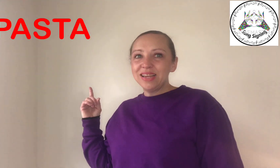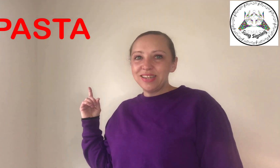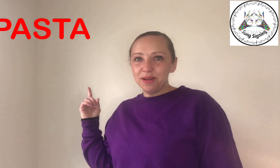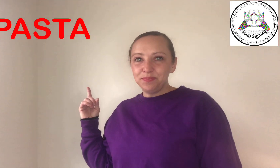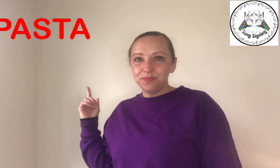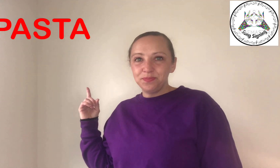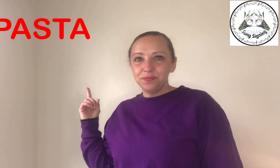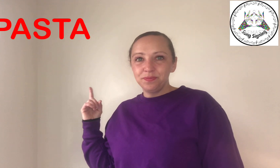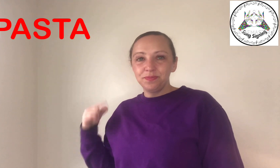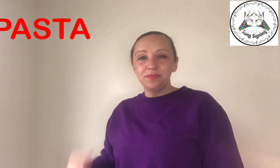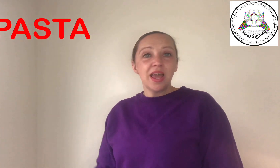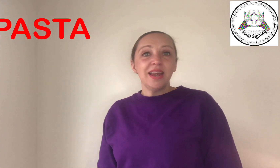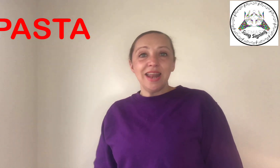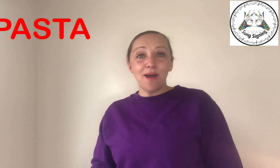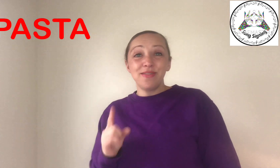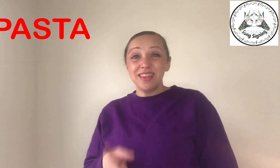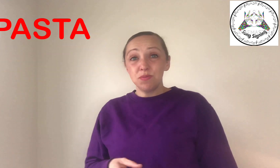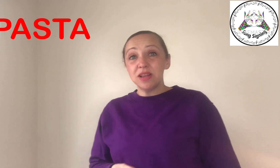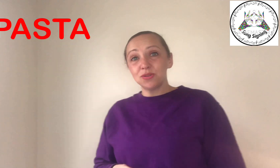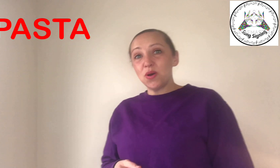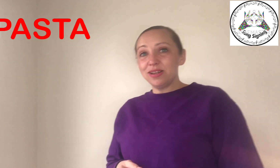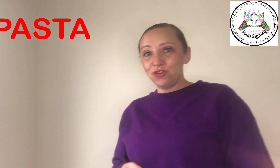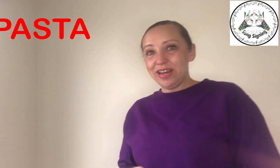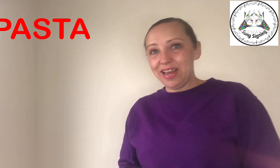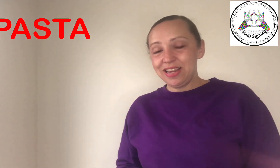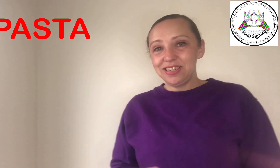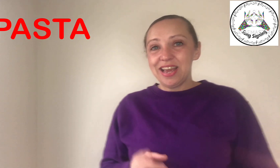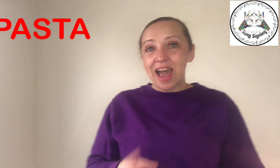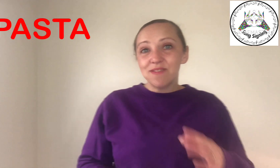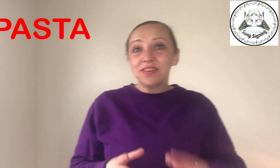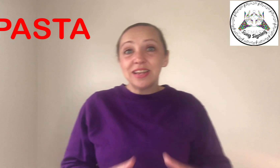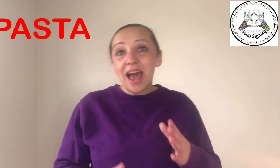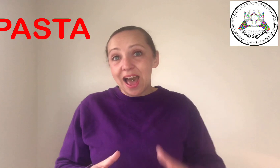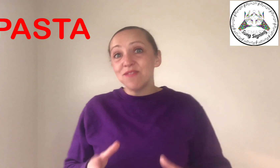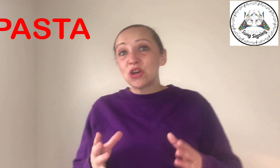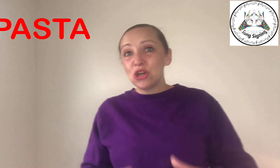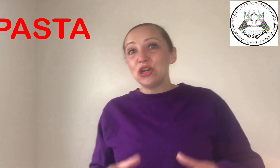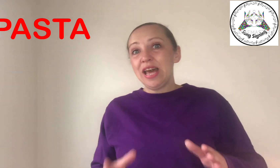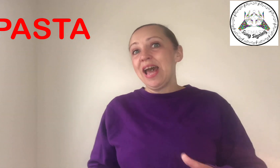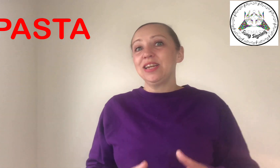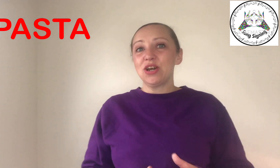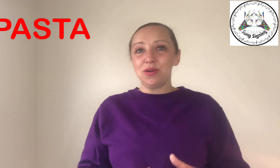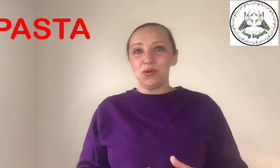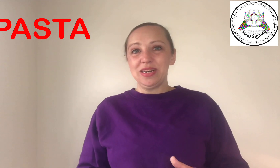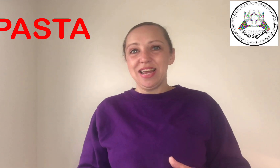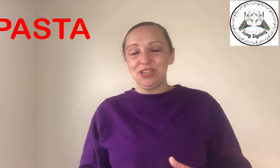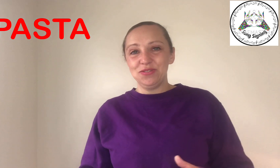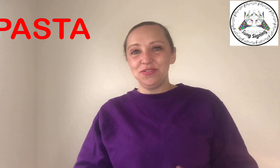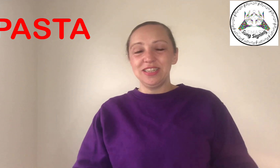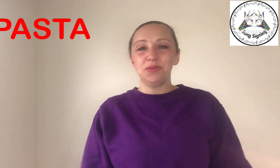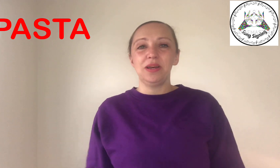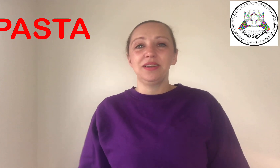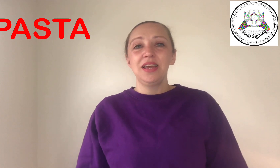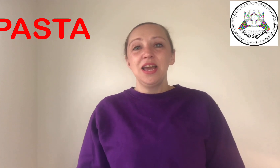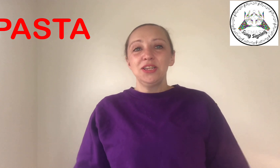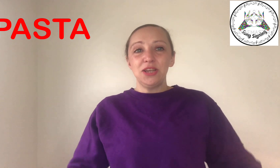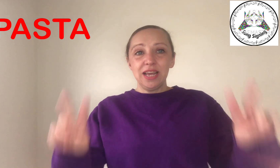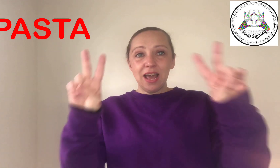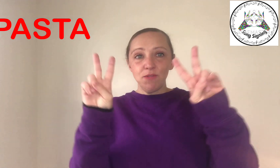Pasta. Now, this one's quite tricky. You have to have good hand-eye coordination for this one. So you're gonna have your